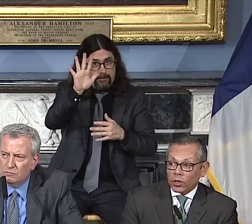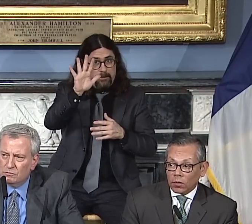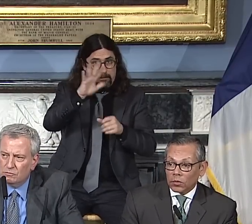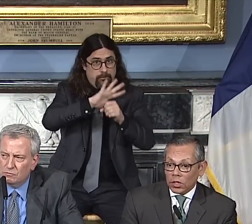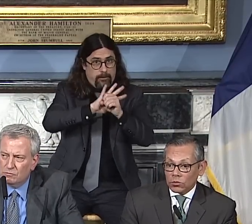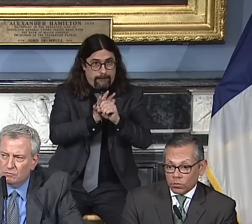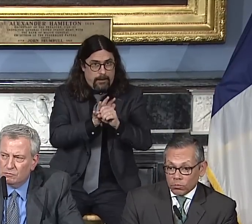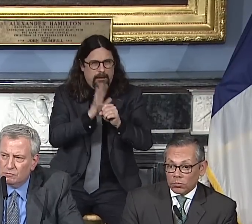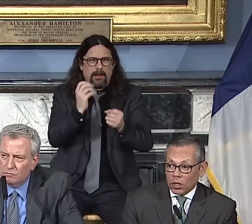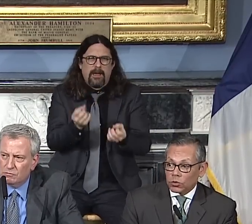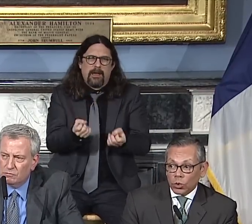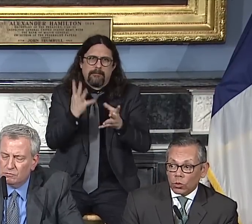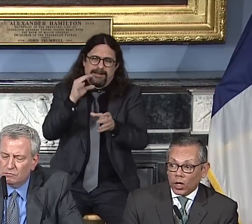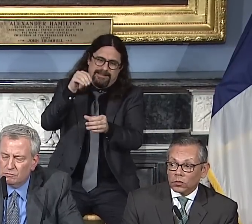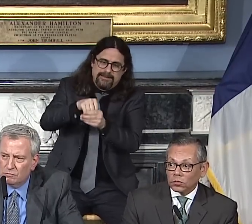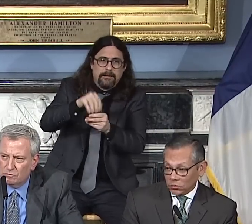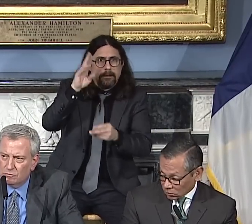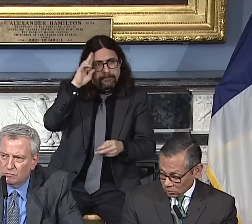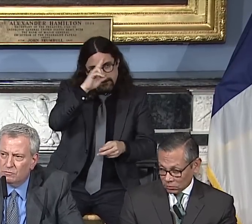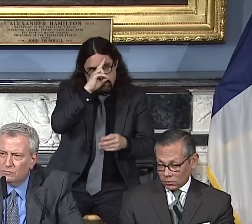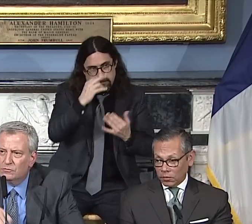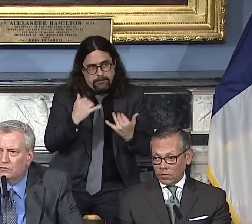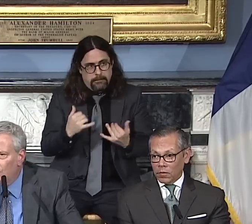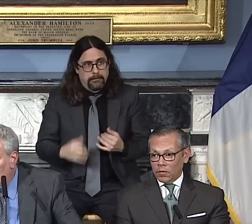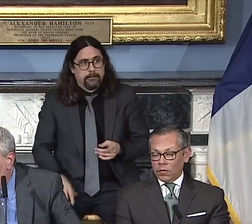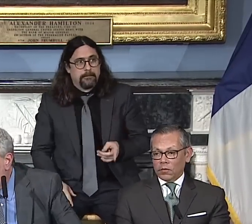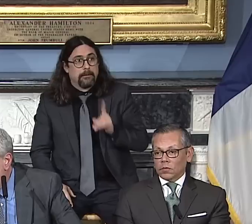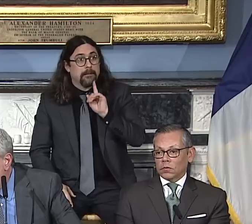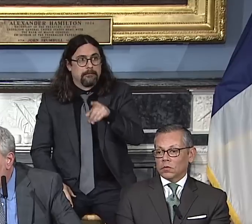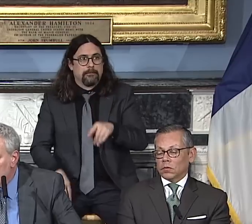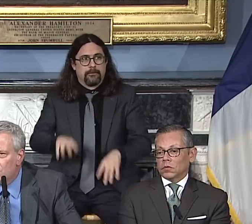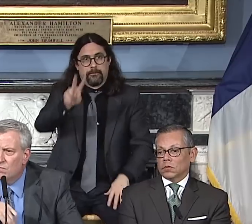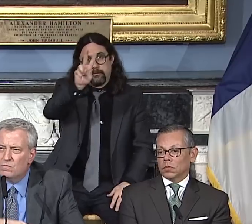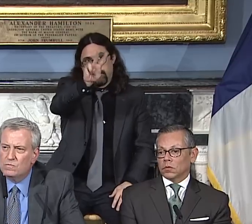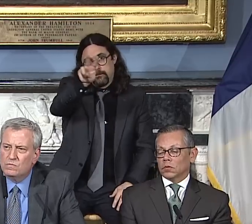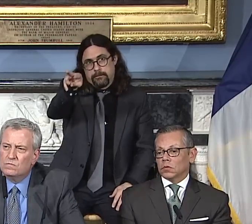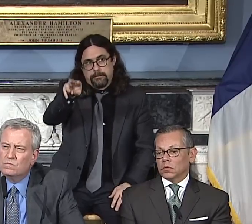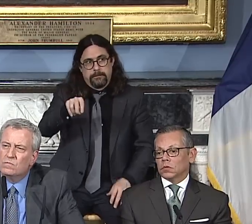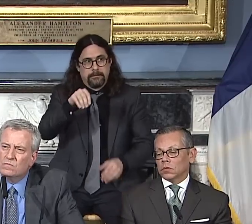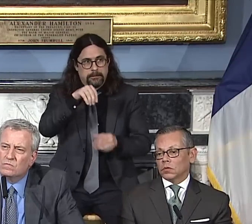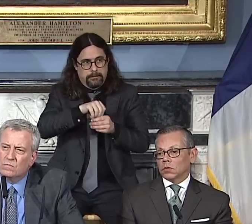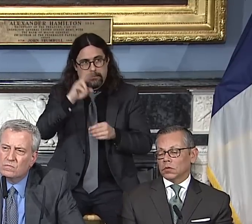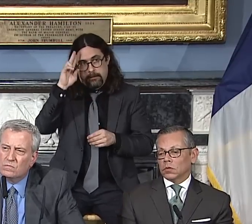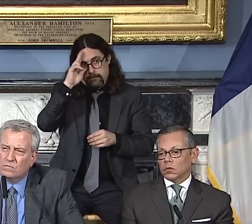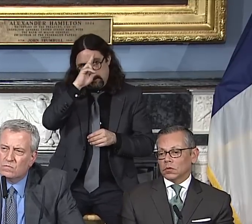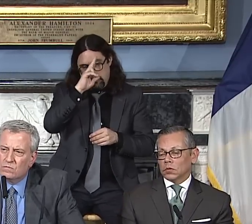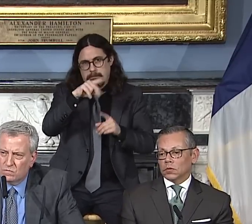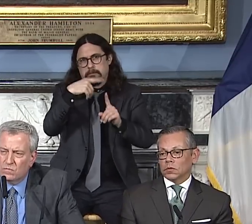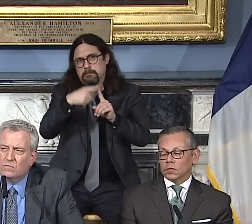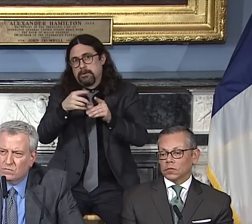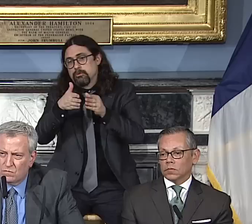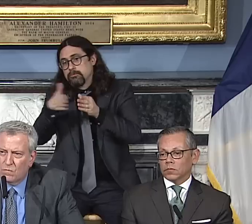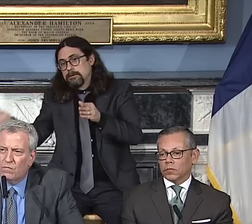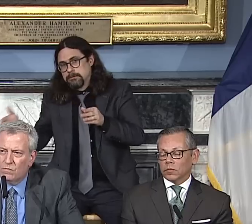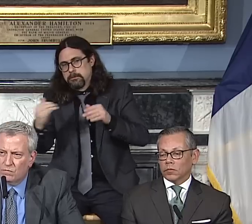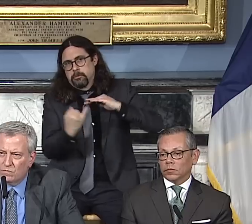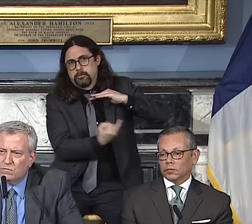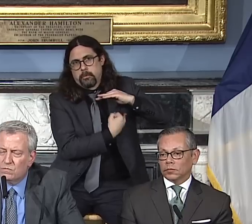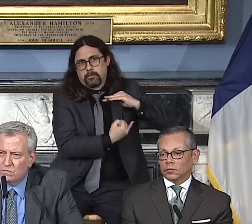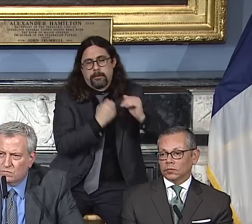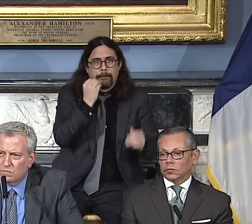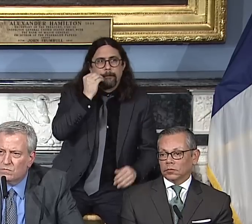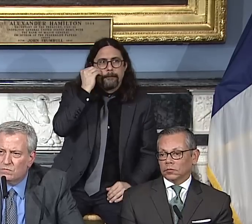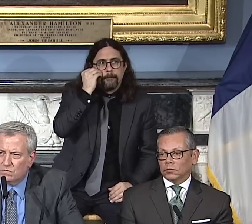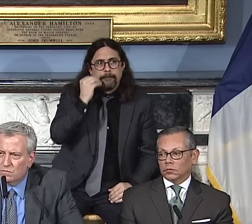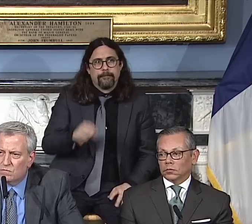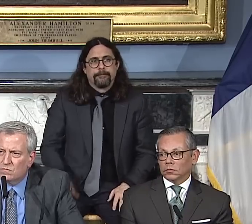lot of them doing well. Mr. Mayor, you talked about an intense increase in cases, perhaps as many as 1,000